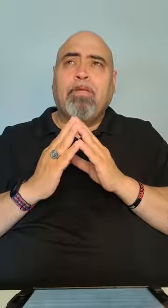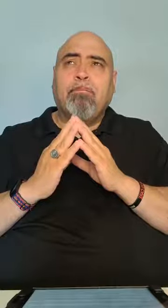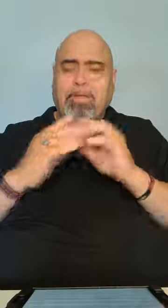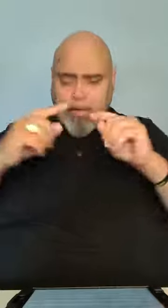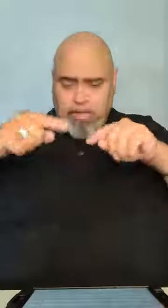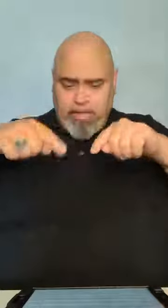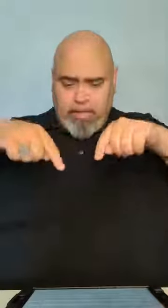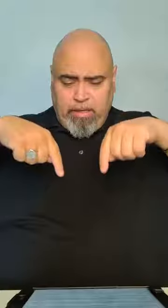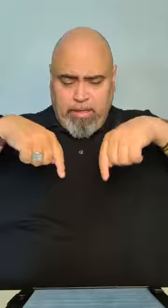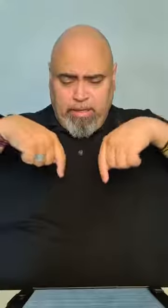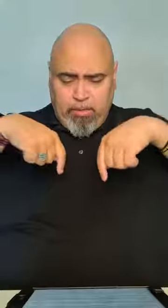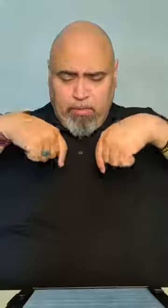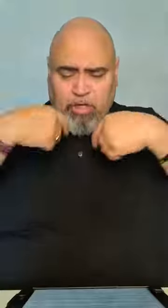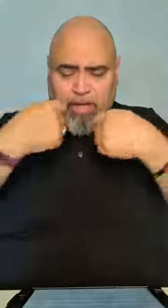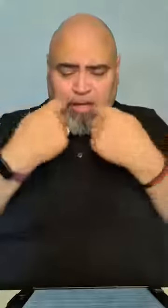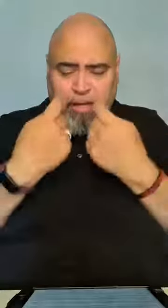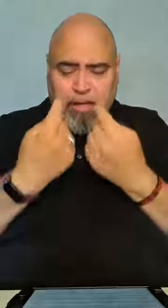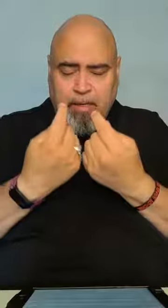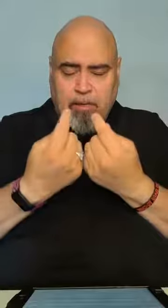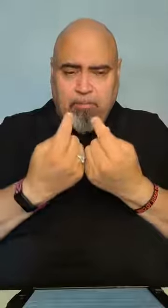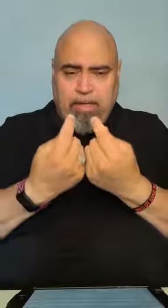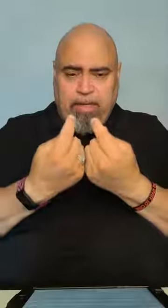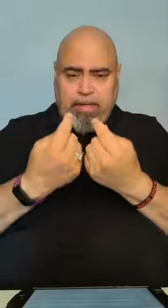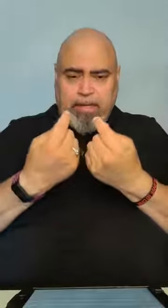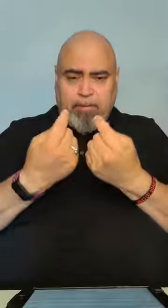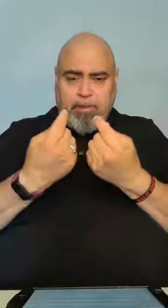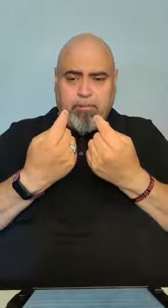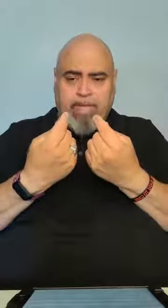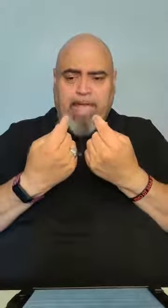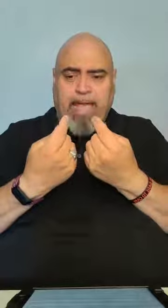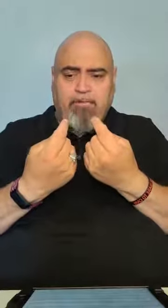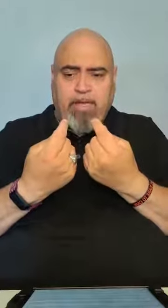But not only in rejecting, but